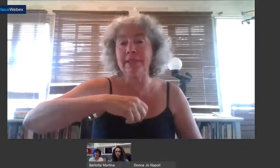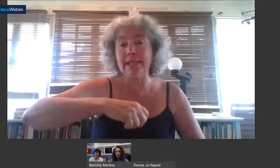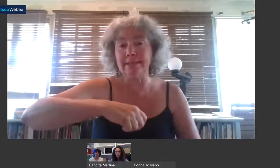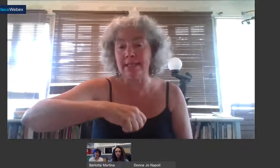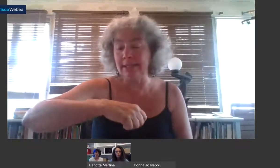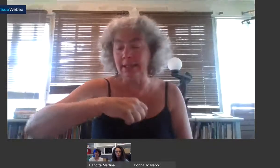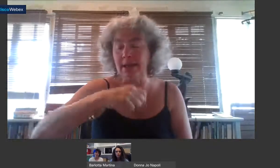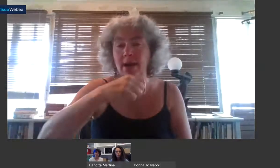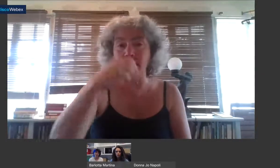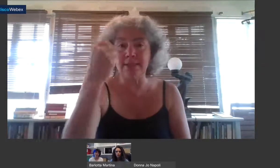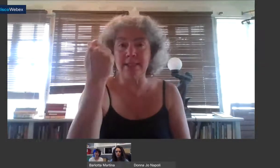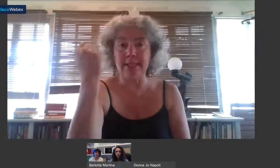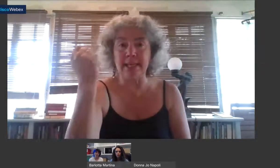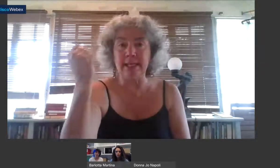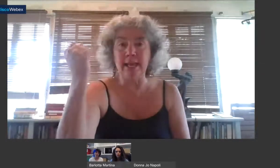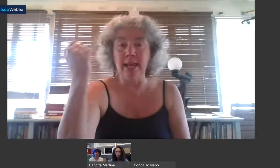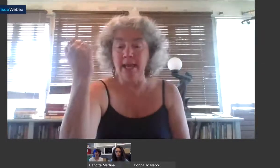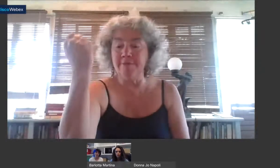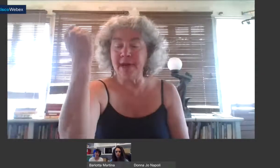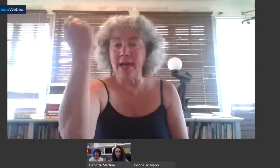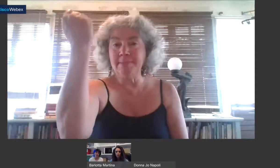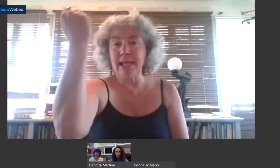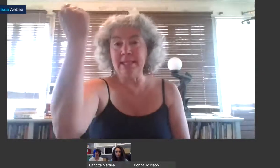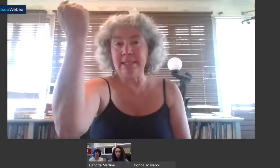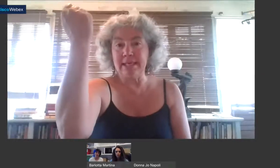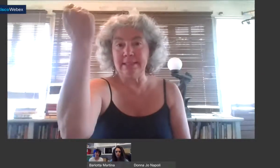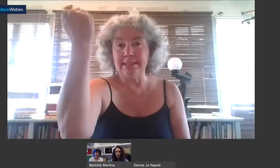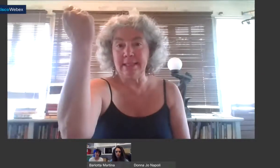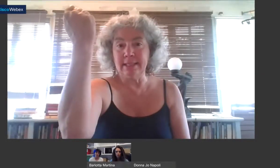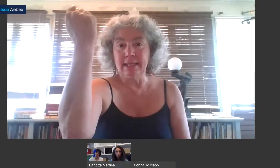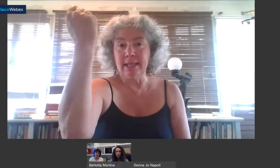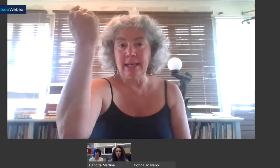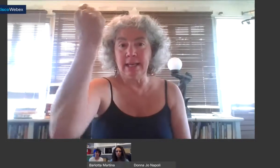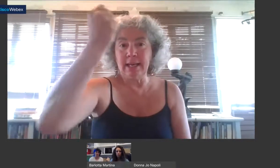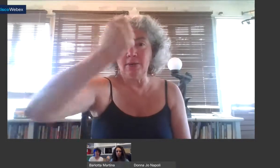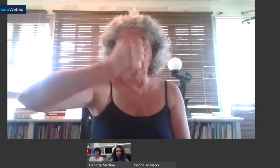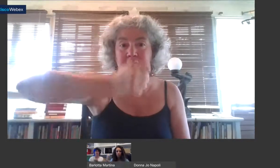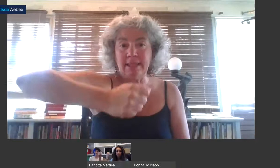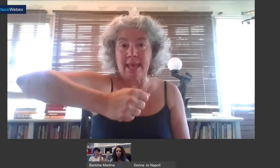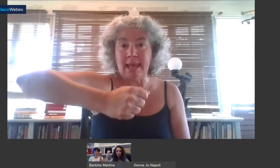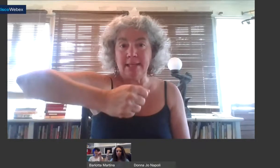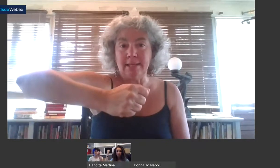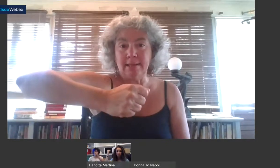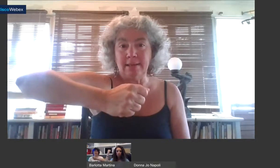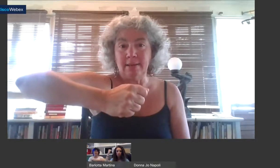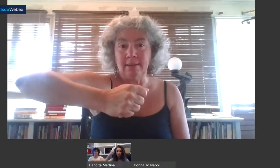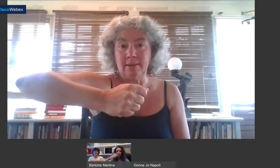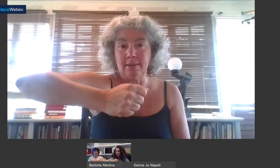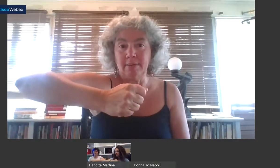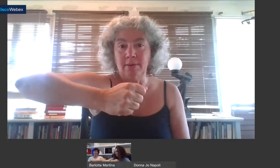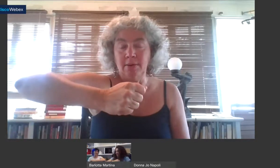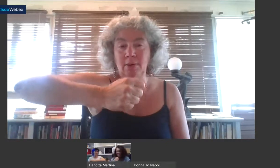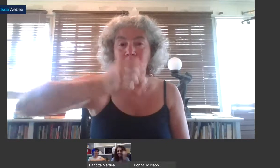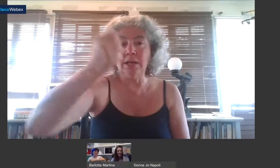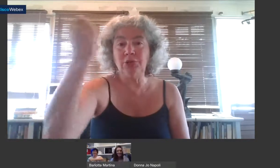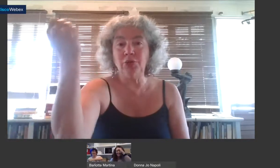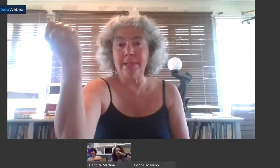has articulated. If I'm like this and I go like that, what joint